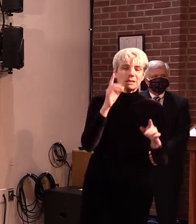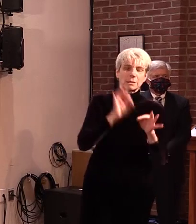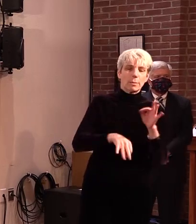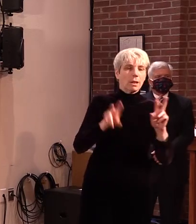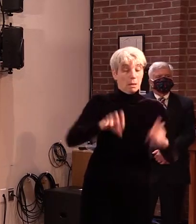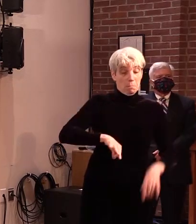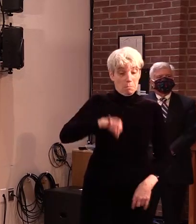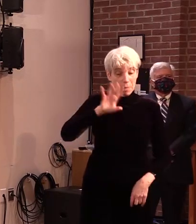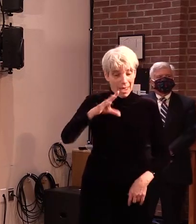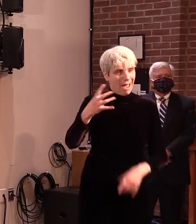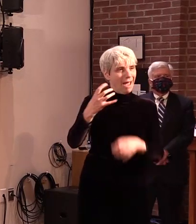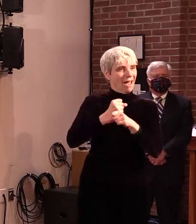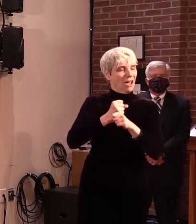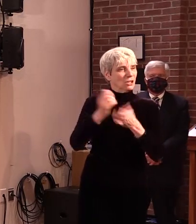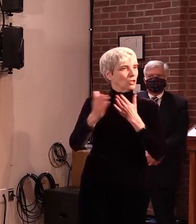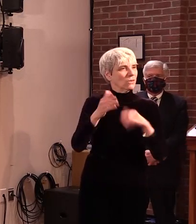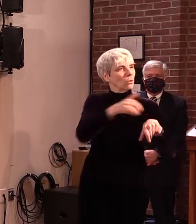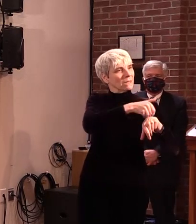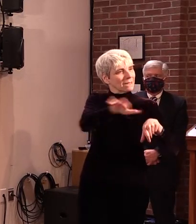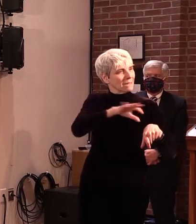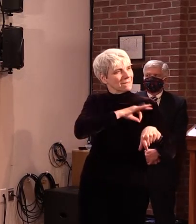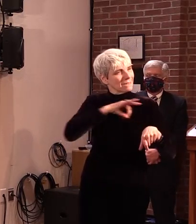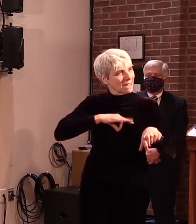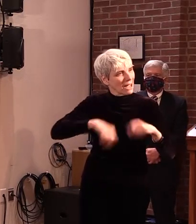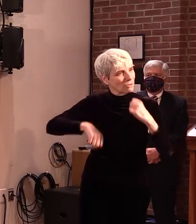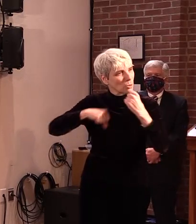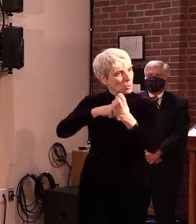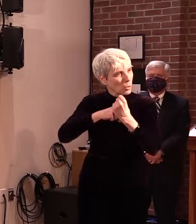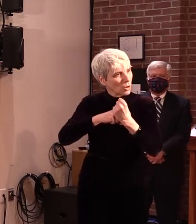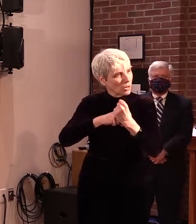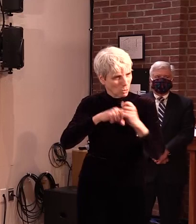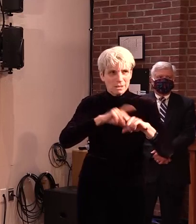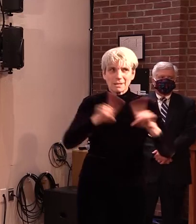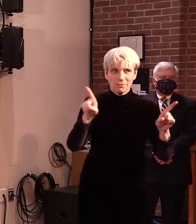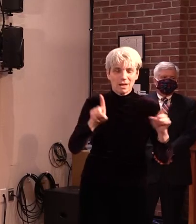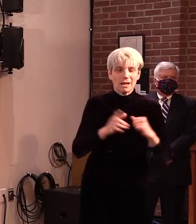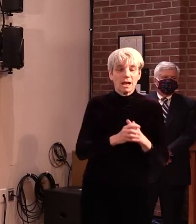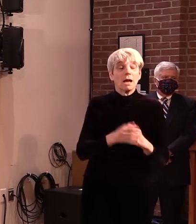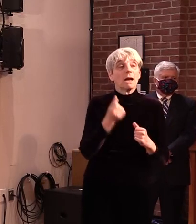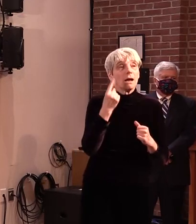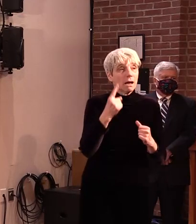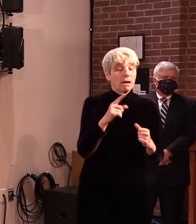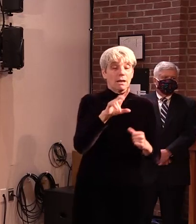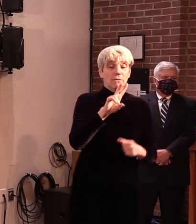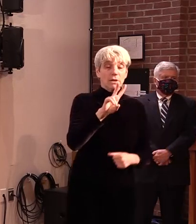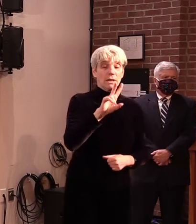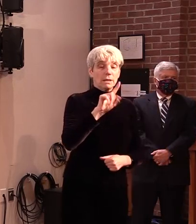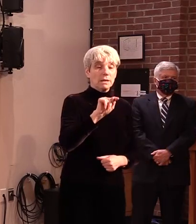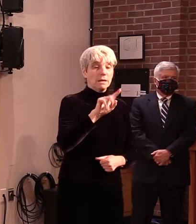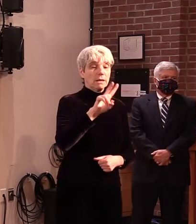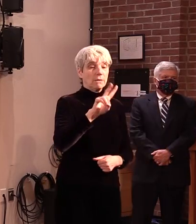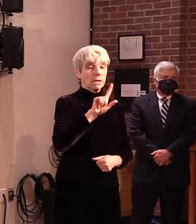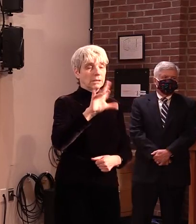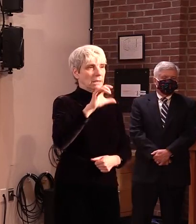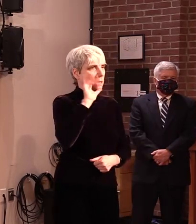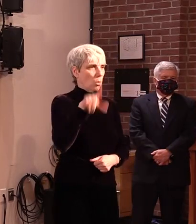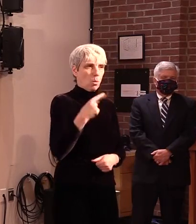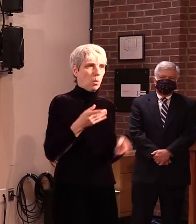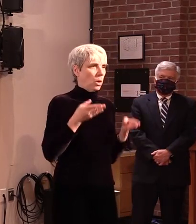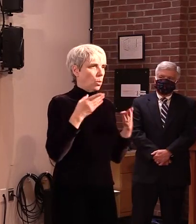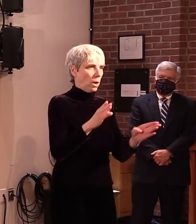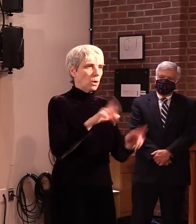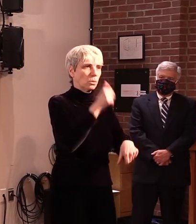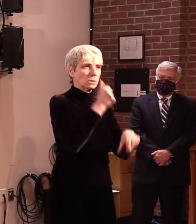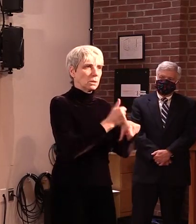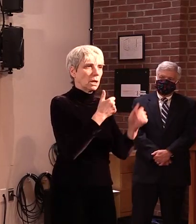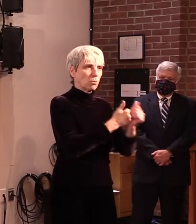I would say that using VTVLC is just one option for school districts. Many school districts have other remote learning options. I